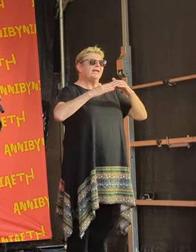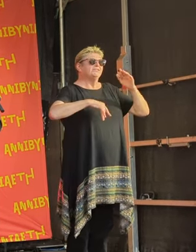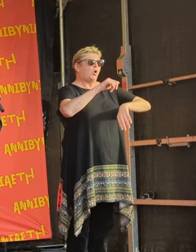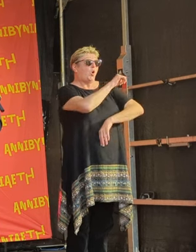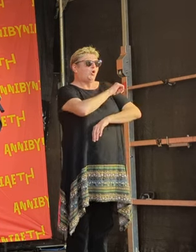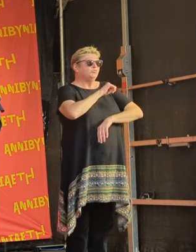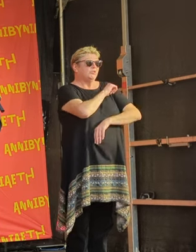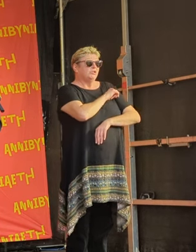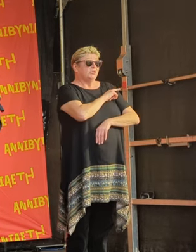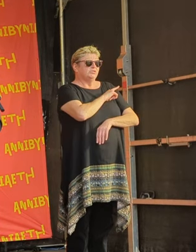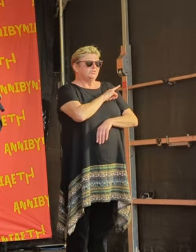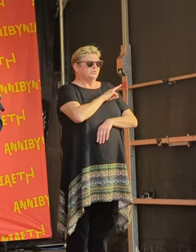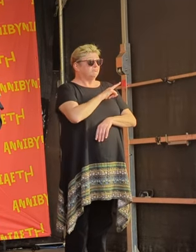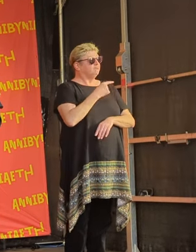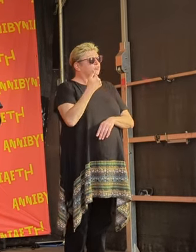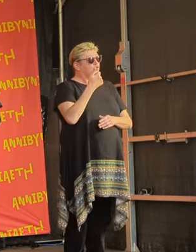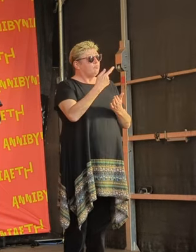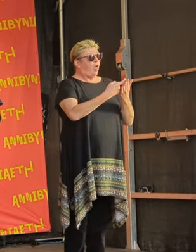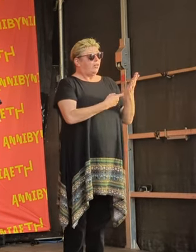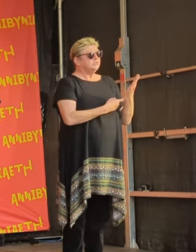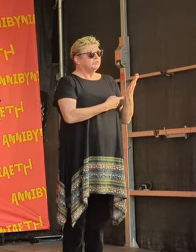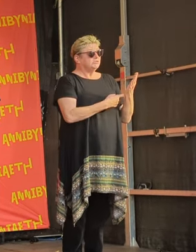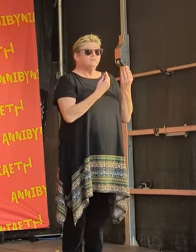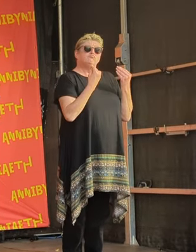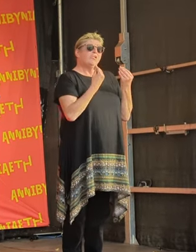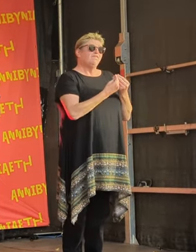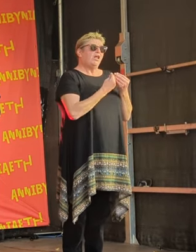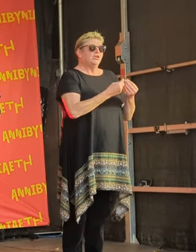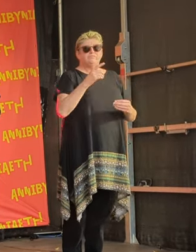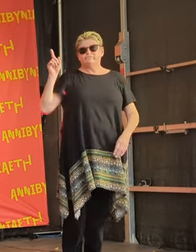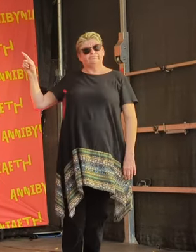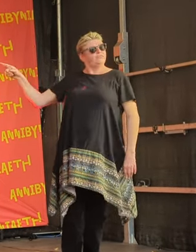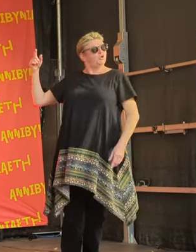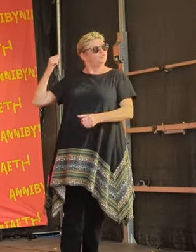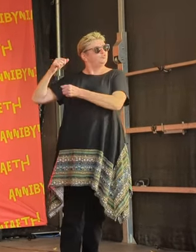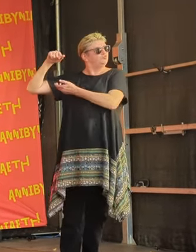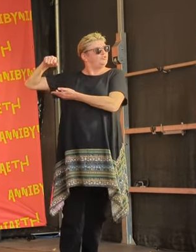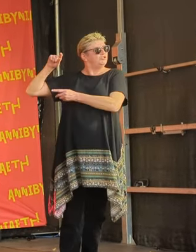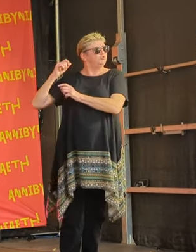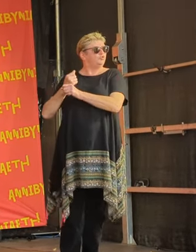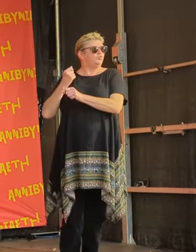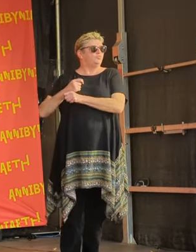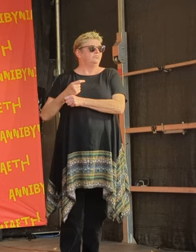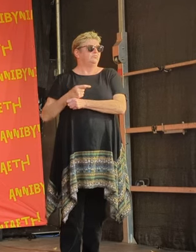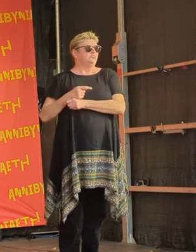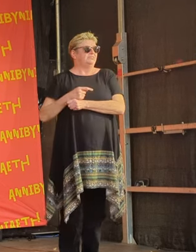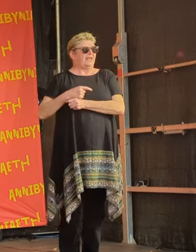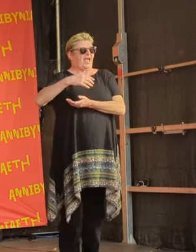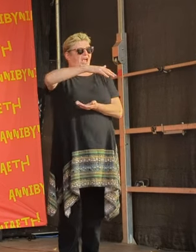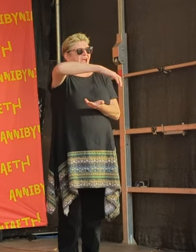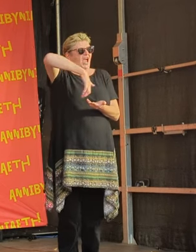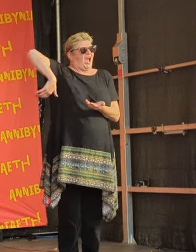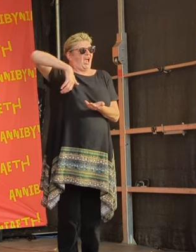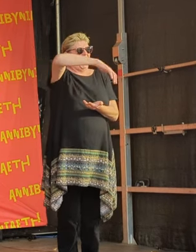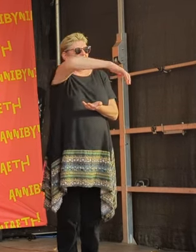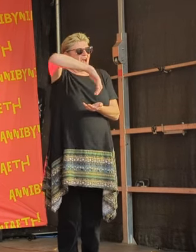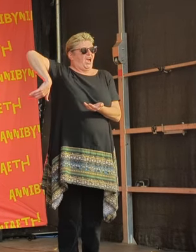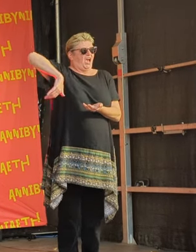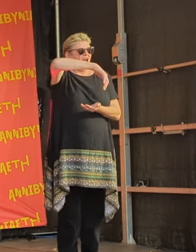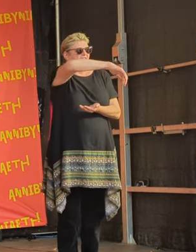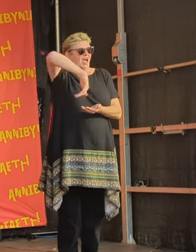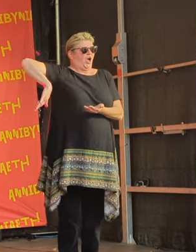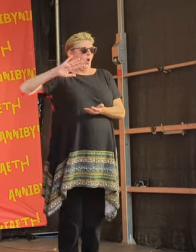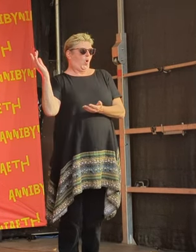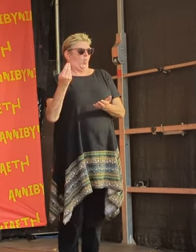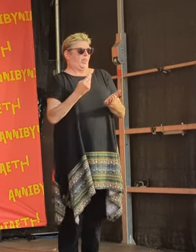hospitals, a prudent policy of real value. What did the Treasury do? They clawed back every single penny of